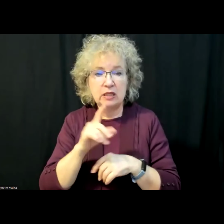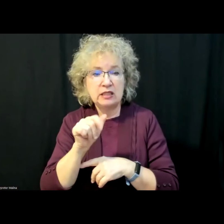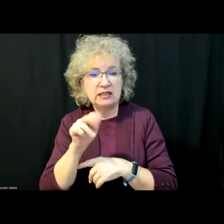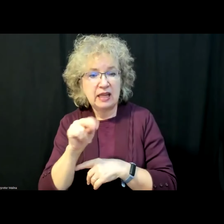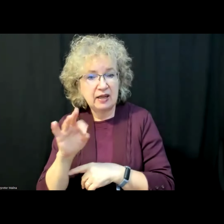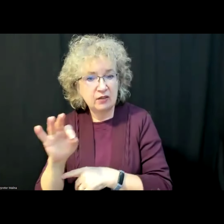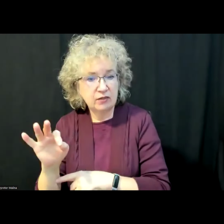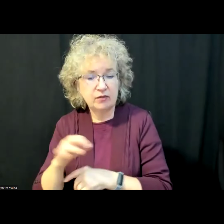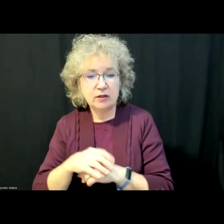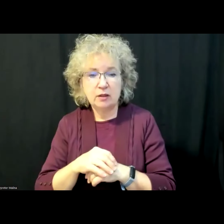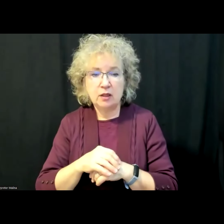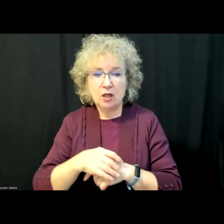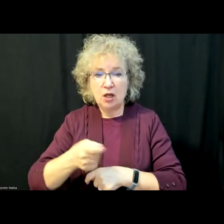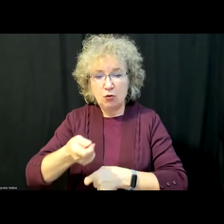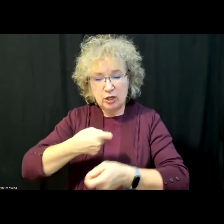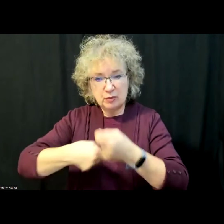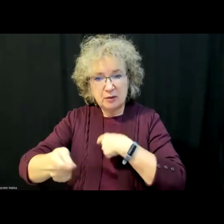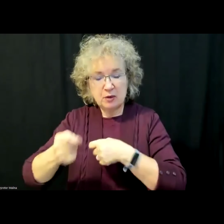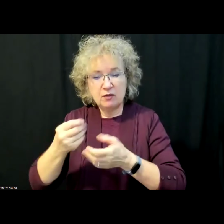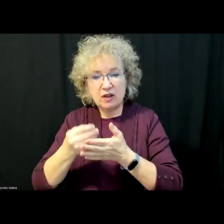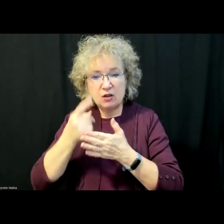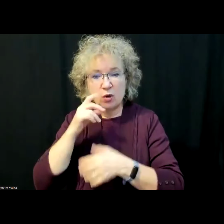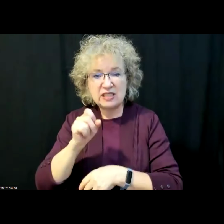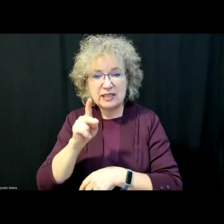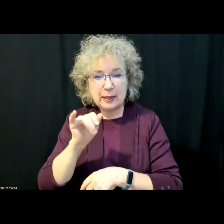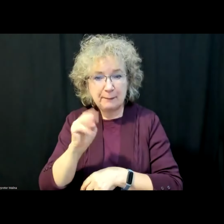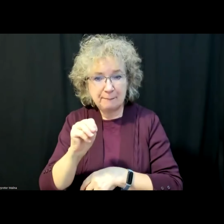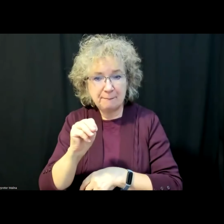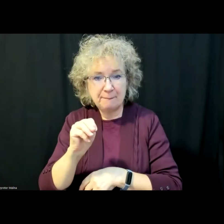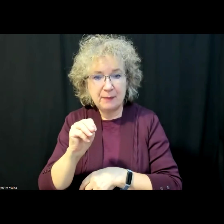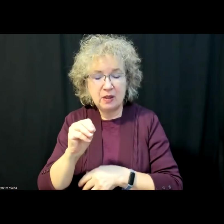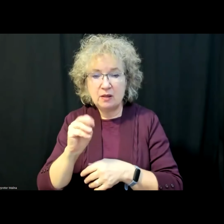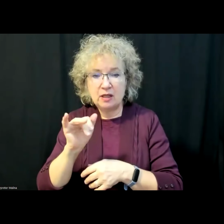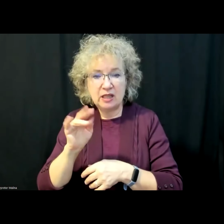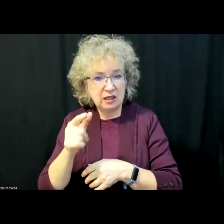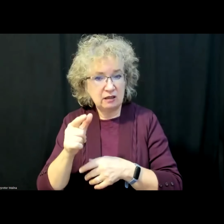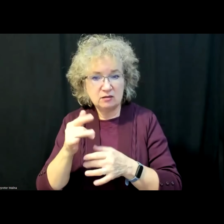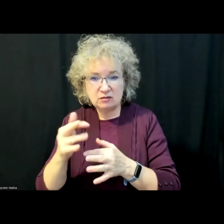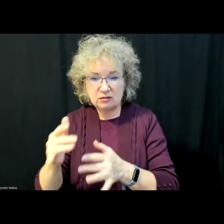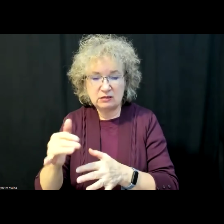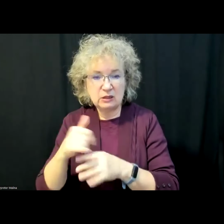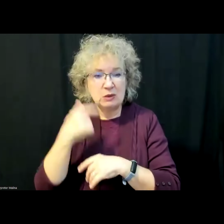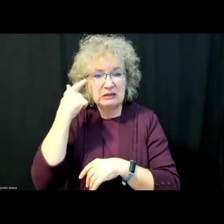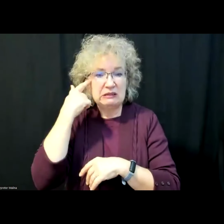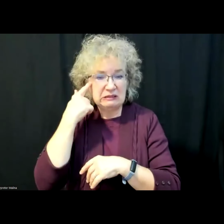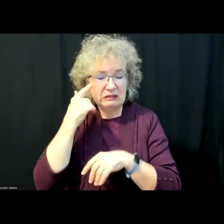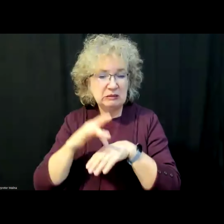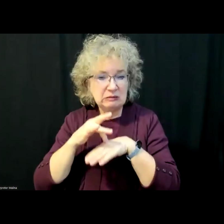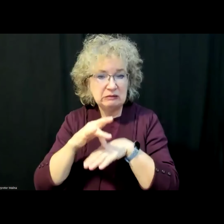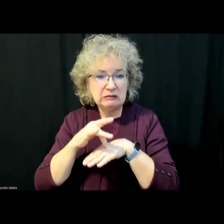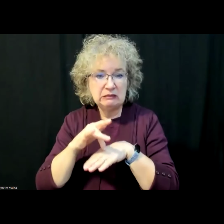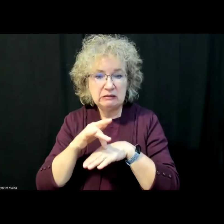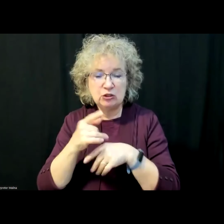you know, the replacement funds for skimming, which is, you know, on top of our minds and things like that. And the fraud, you know,